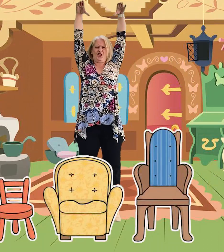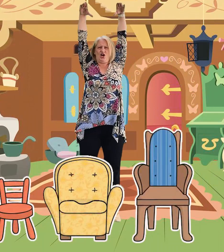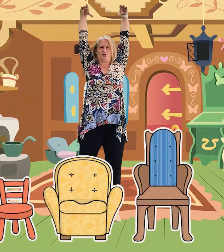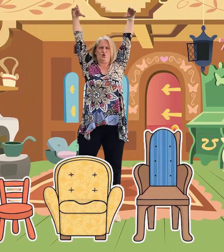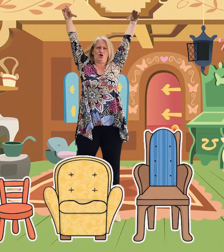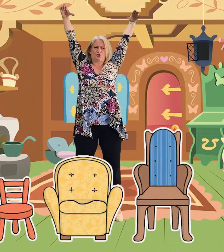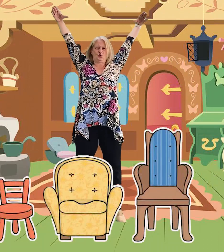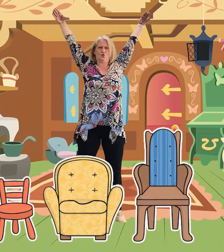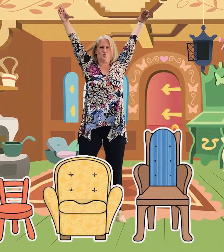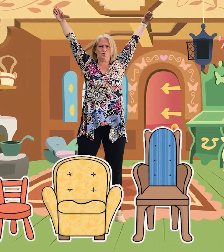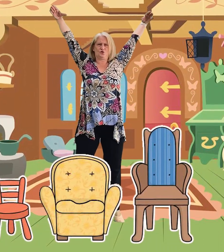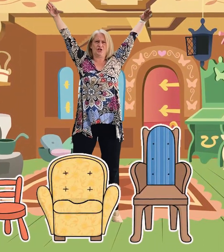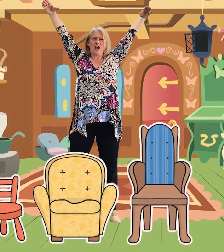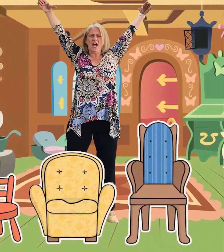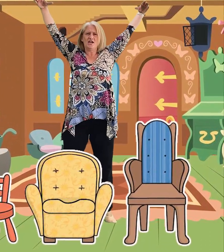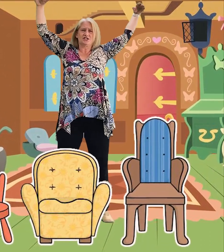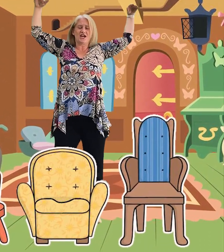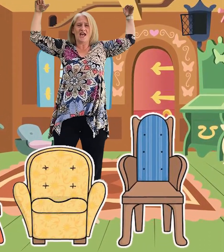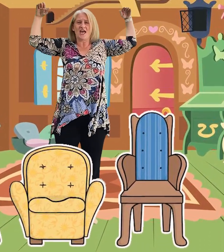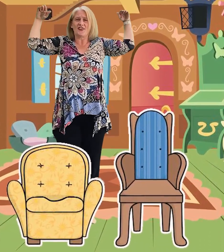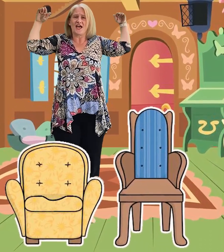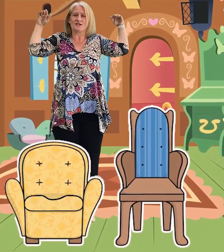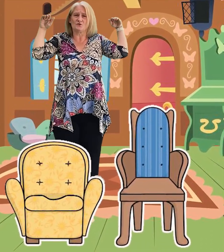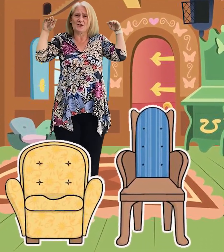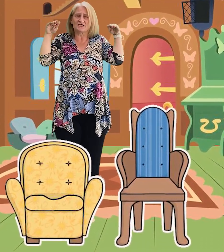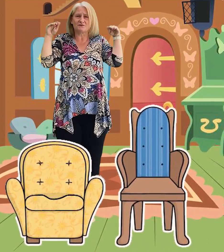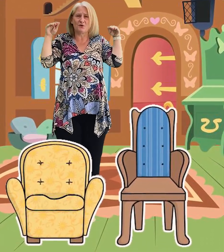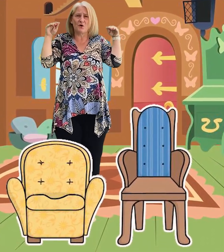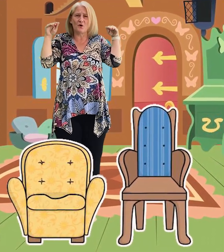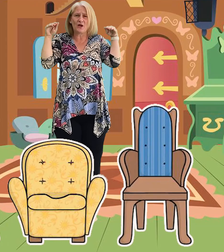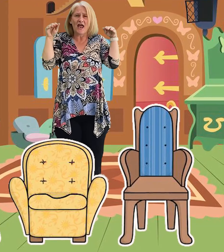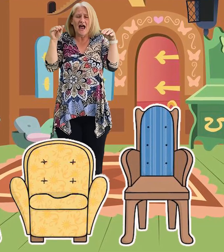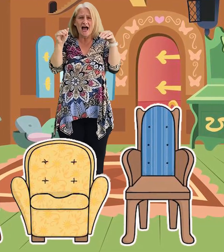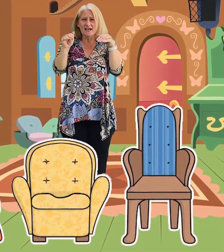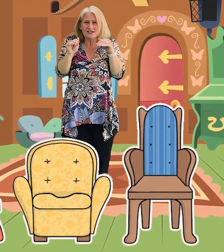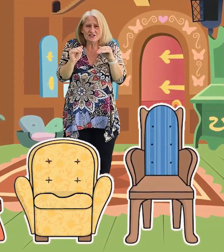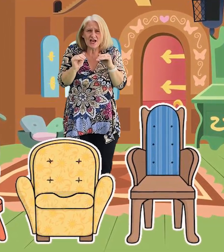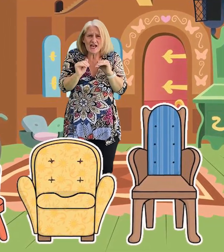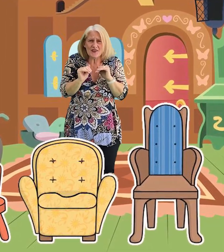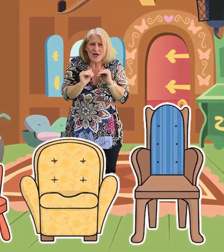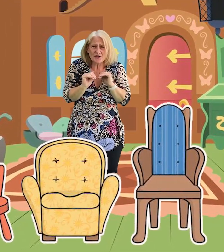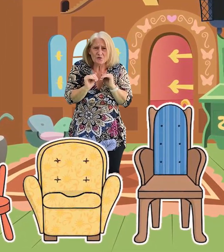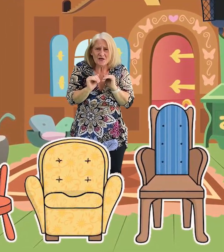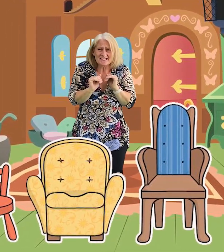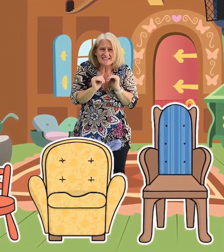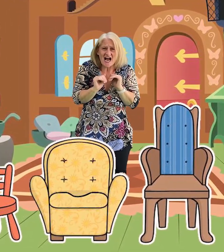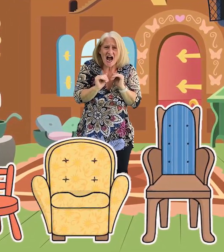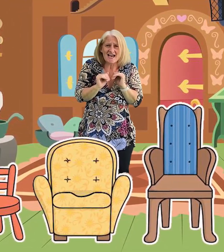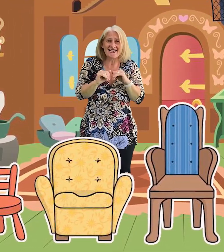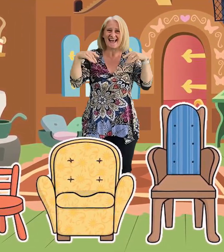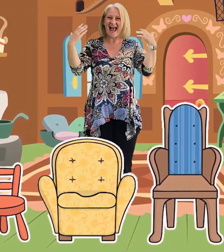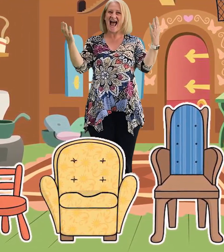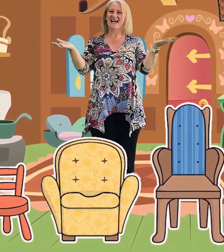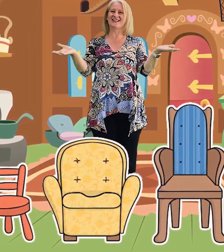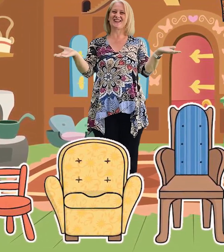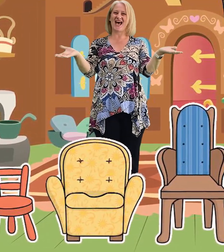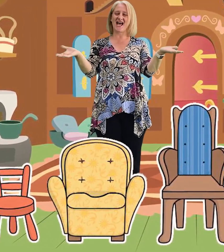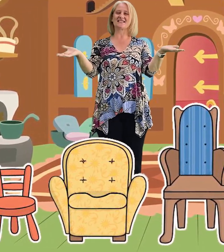that was huge. A chair that was small. And a chair that was tiny. And that